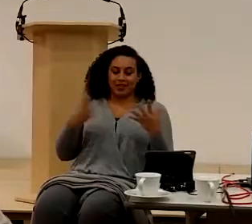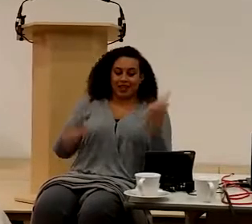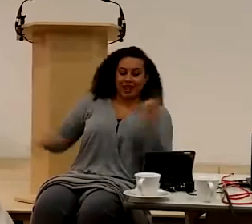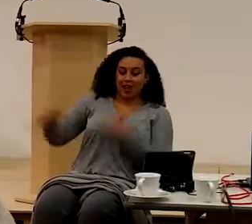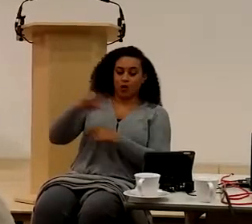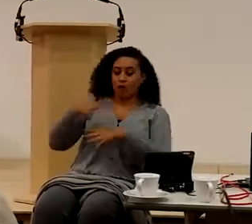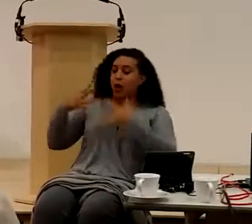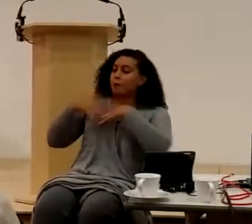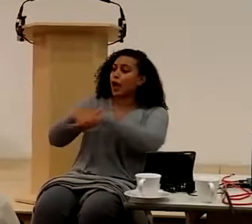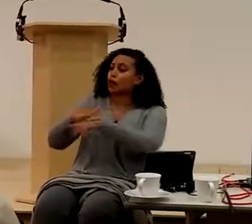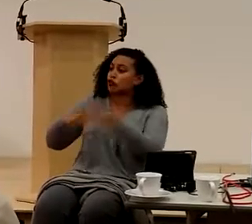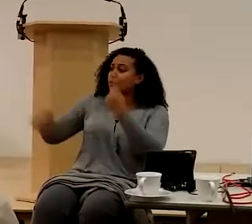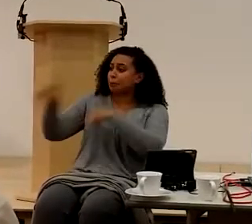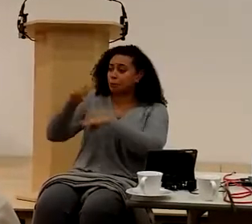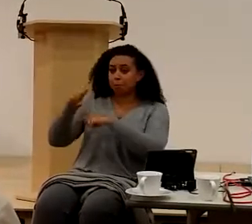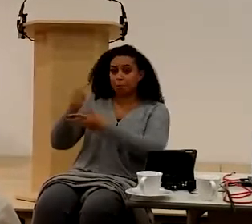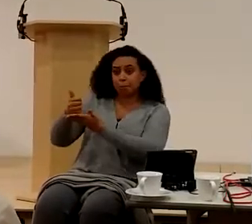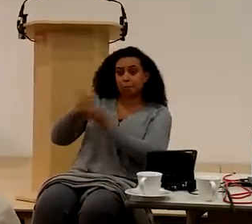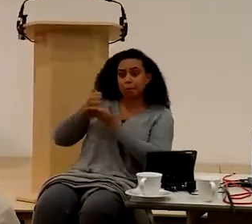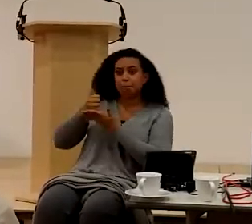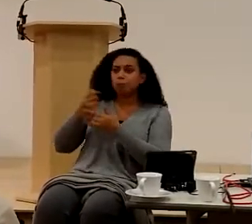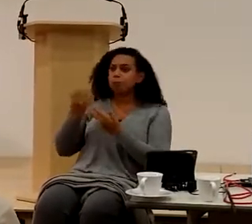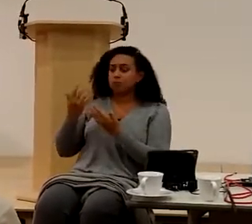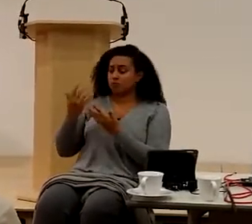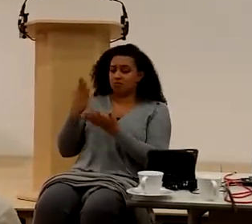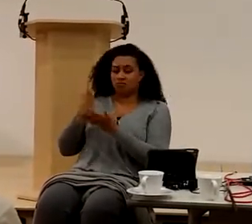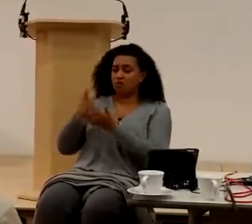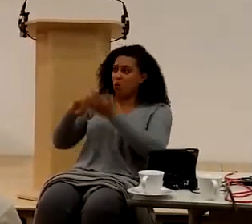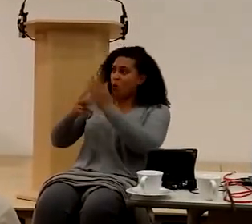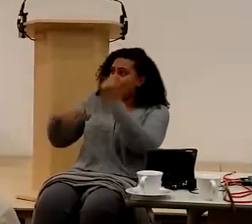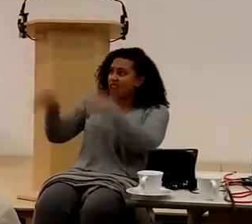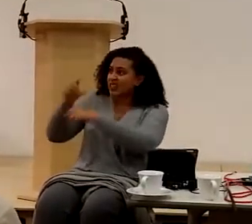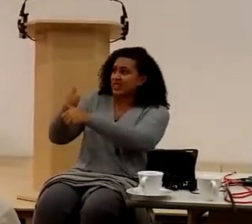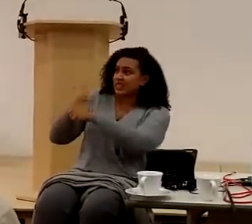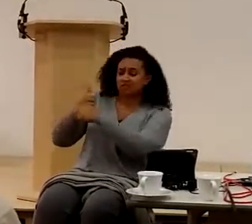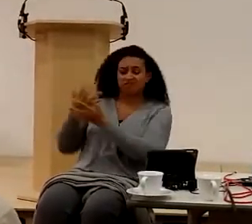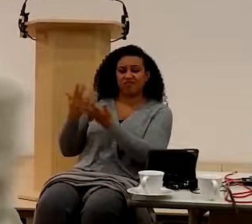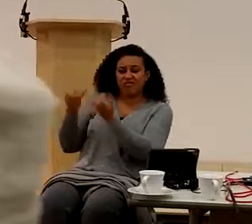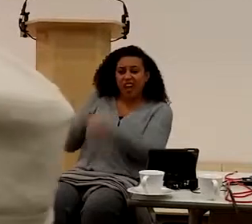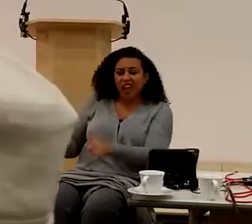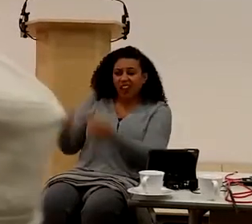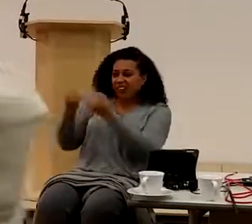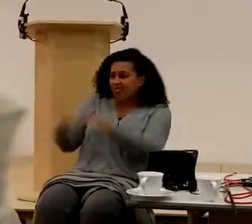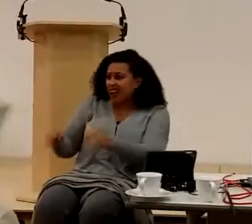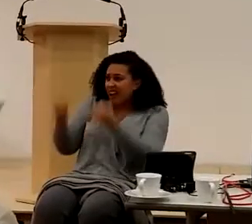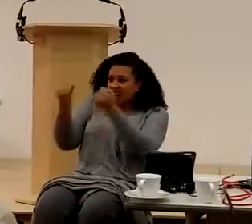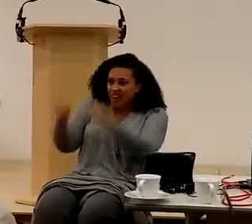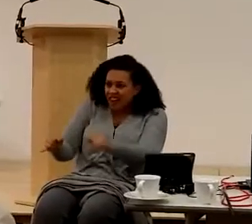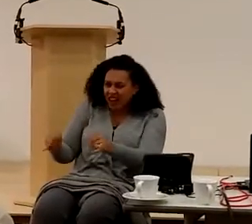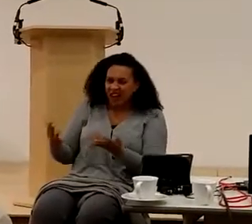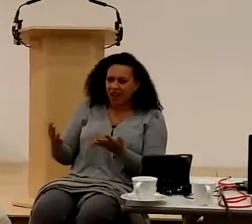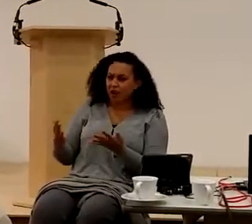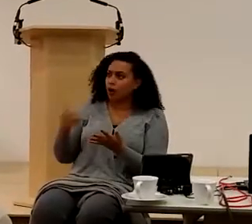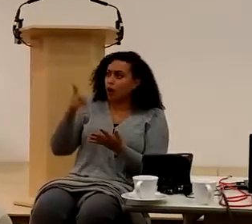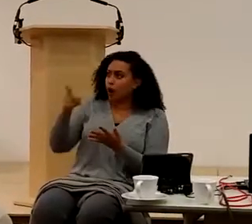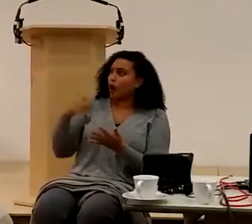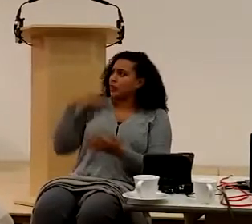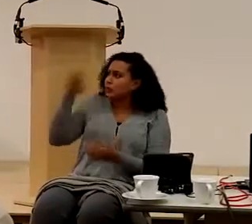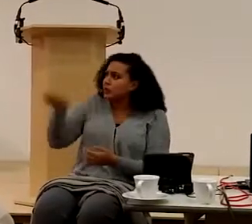the failure of the organisation of society to take